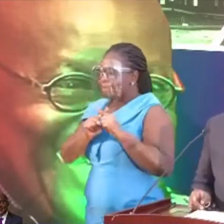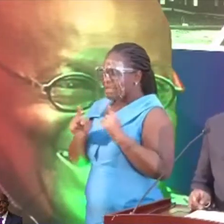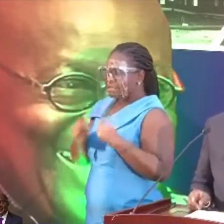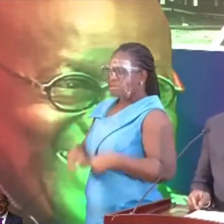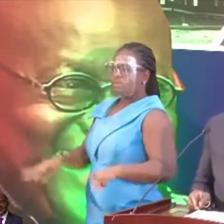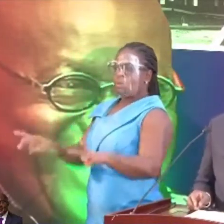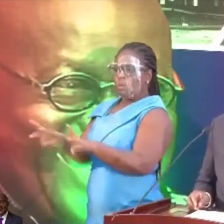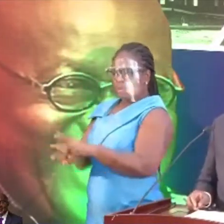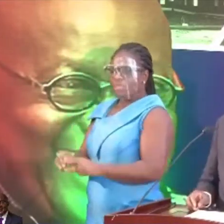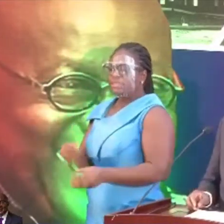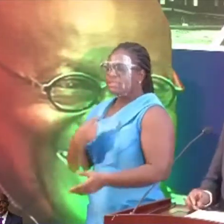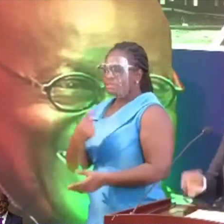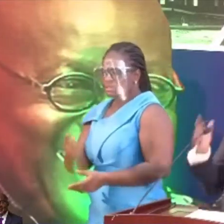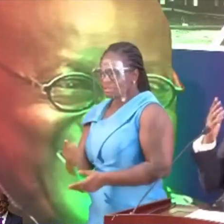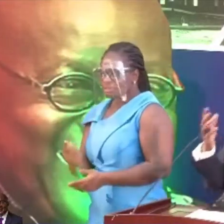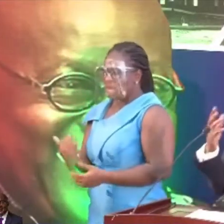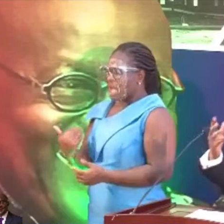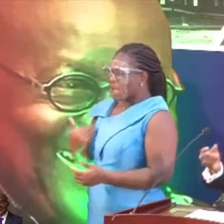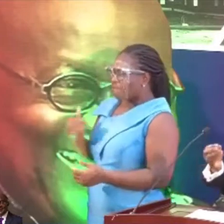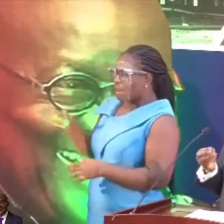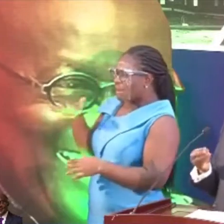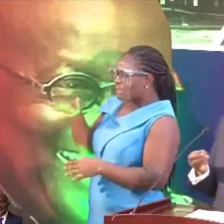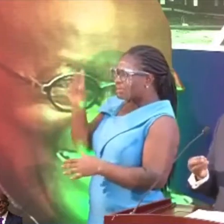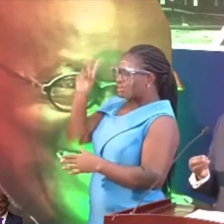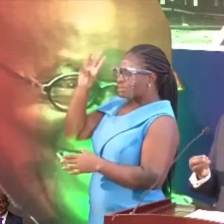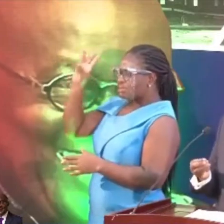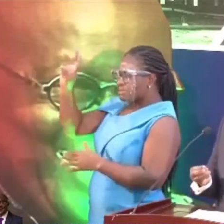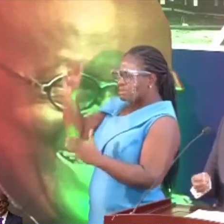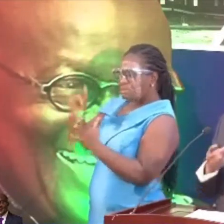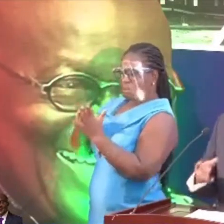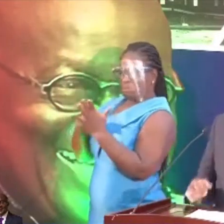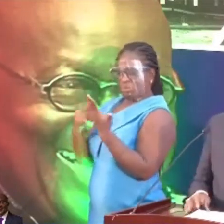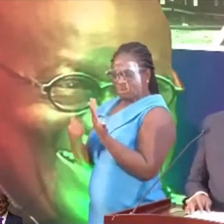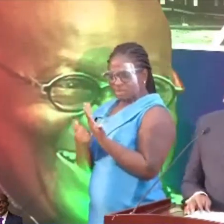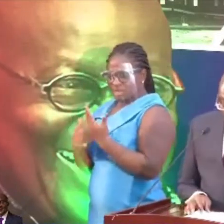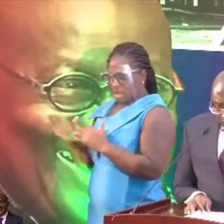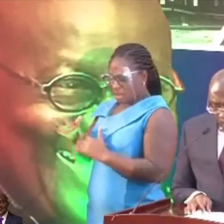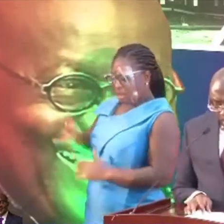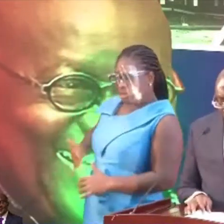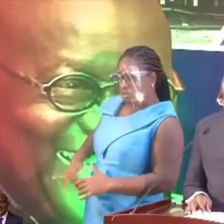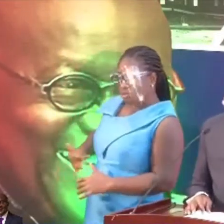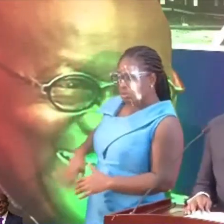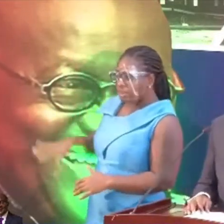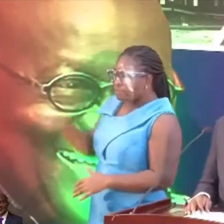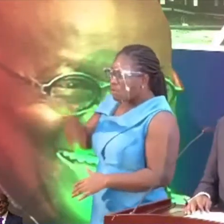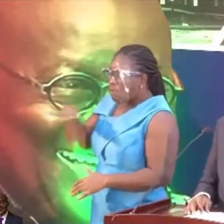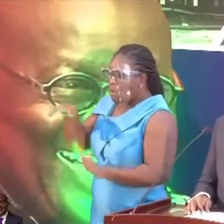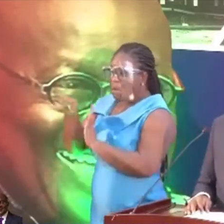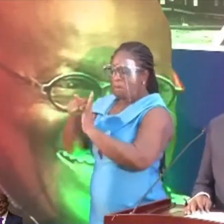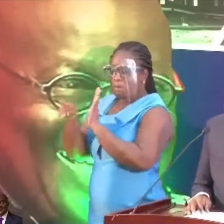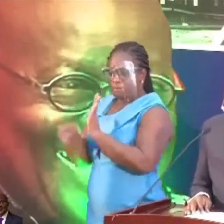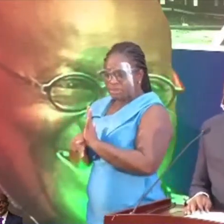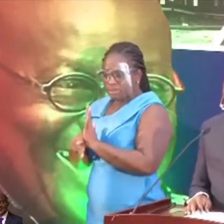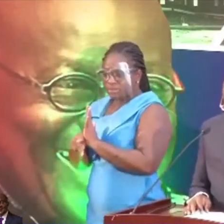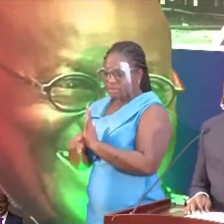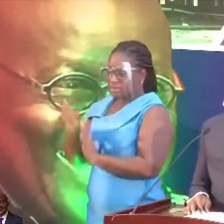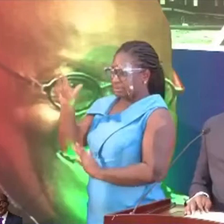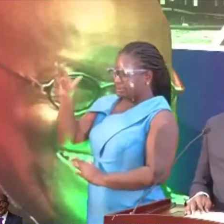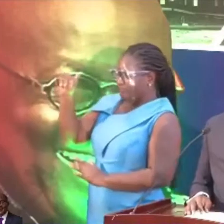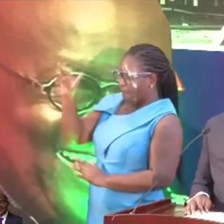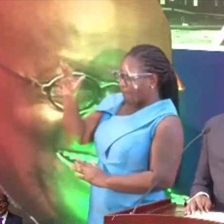worth mentioning. We have about 6 projects under the Toilets for All policy. The Greater